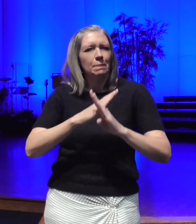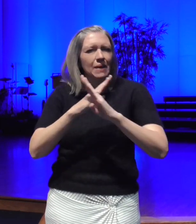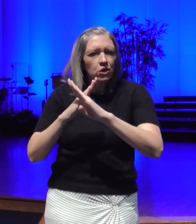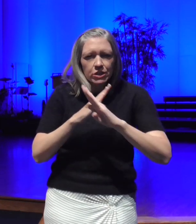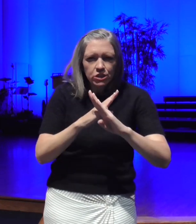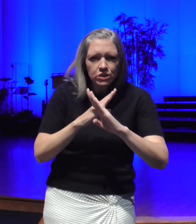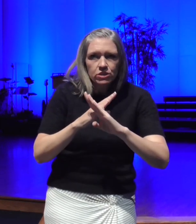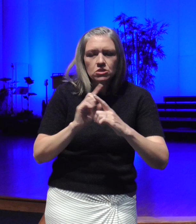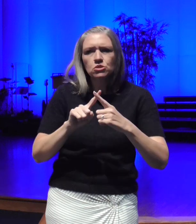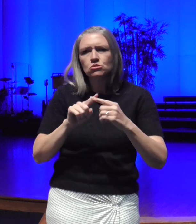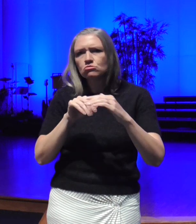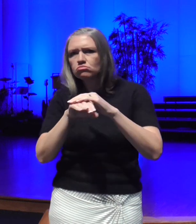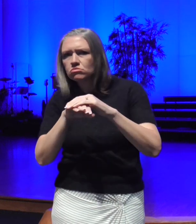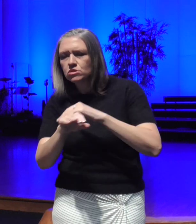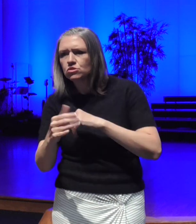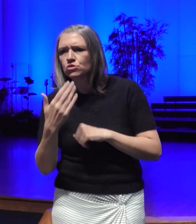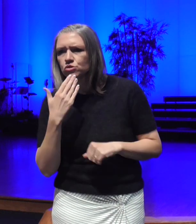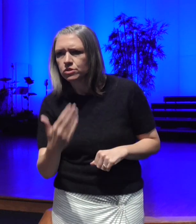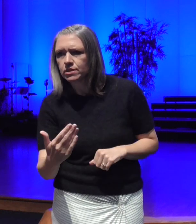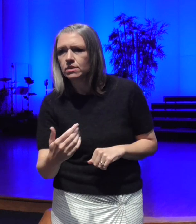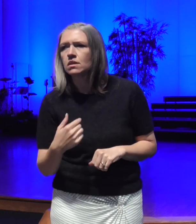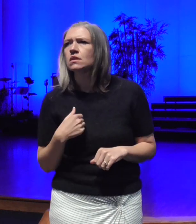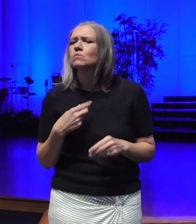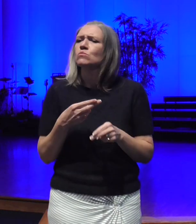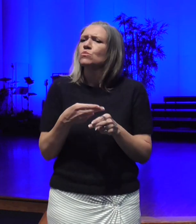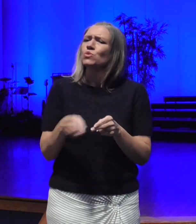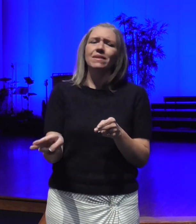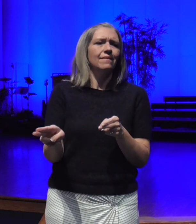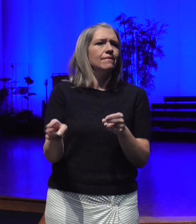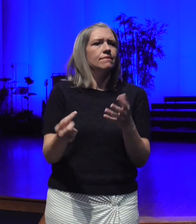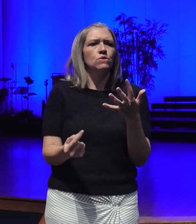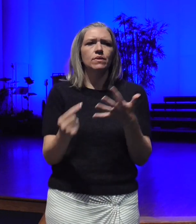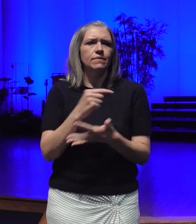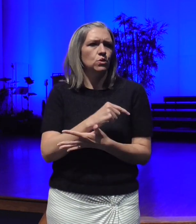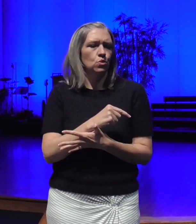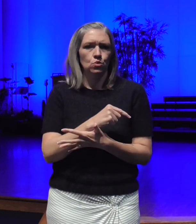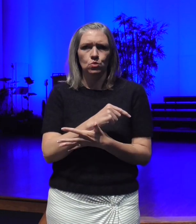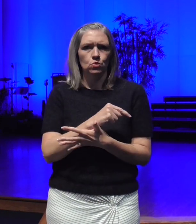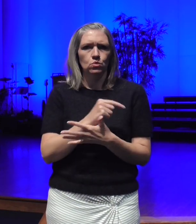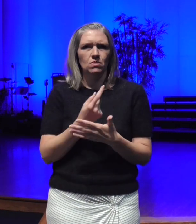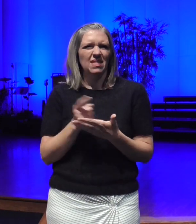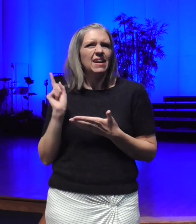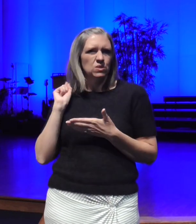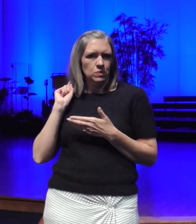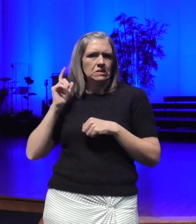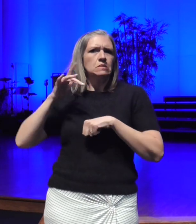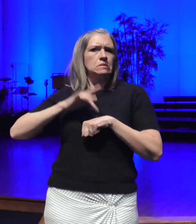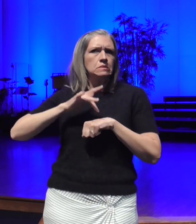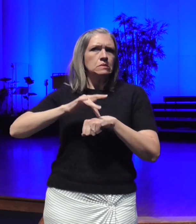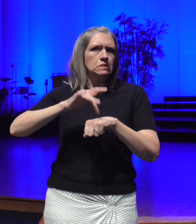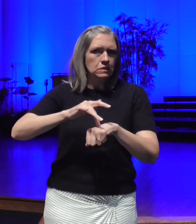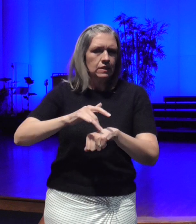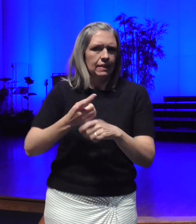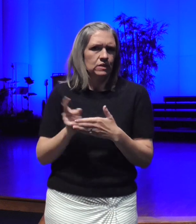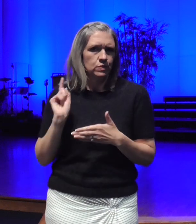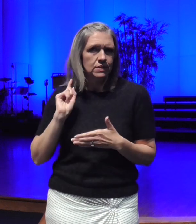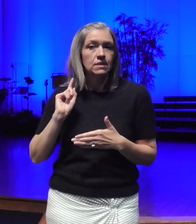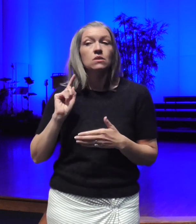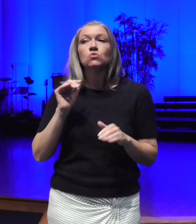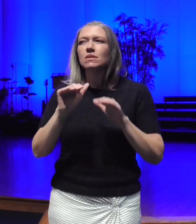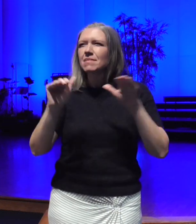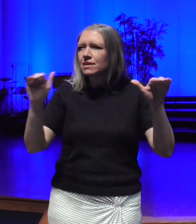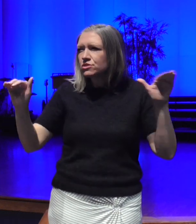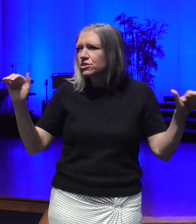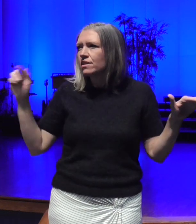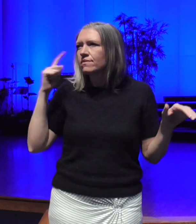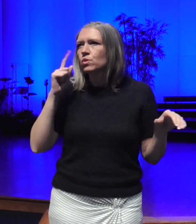good. And I want to just do a brief little review of where we started last week. As a reminder for some of